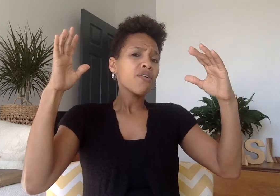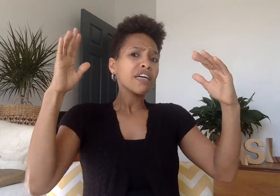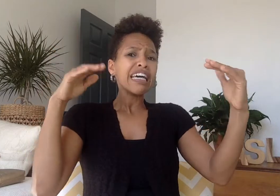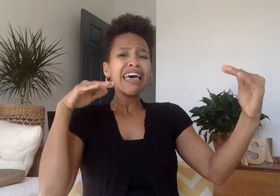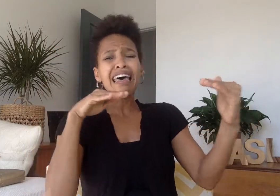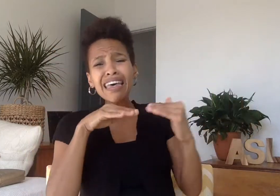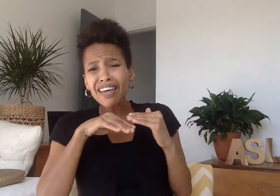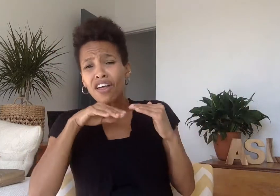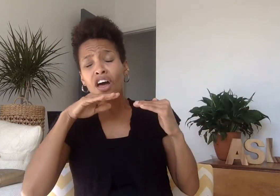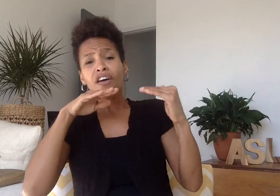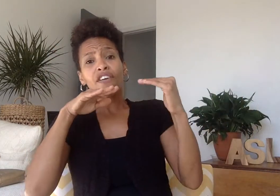hit.